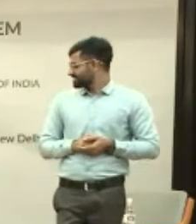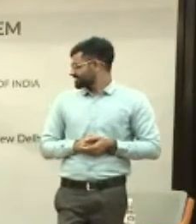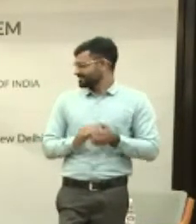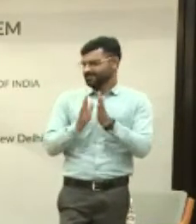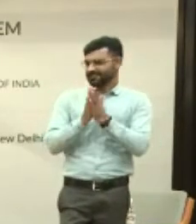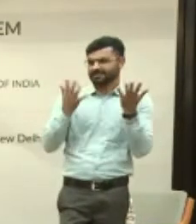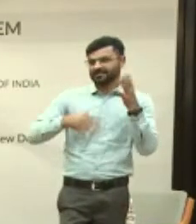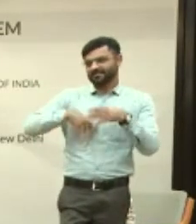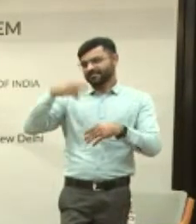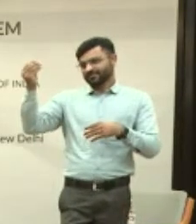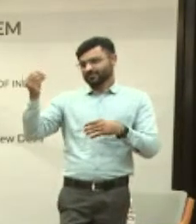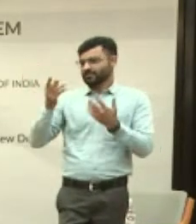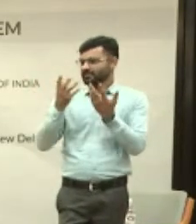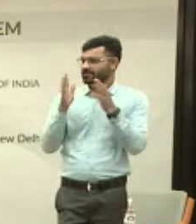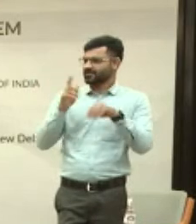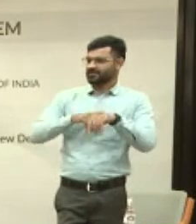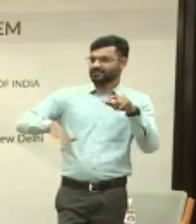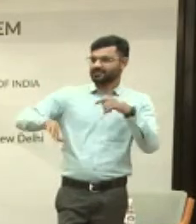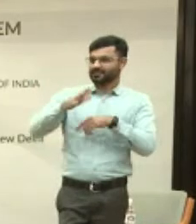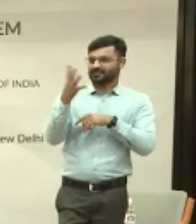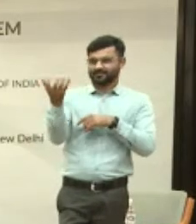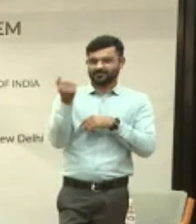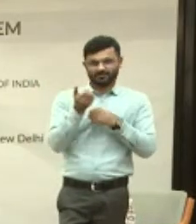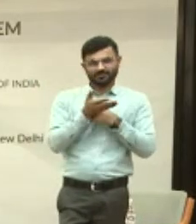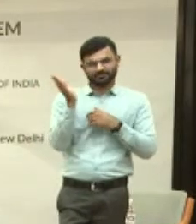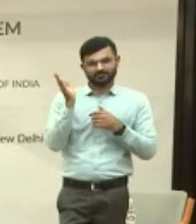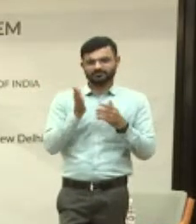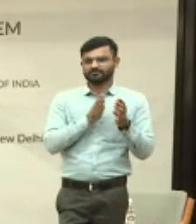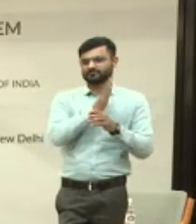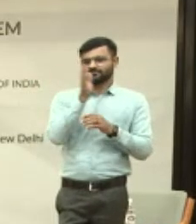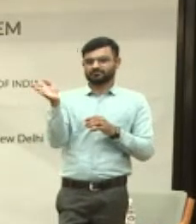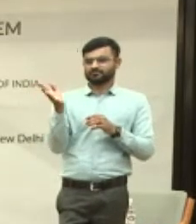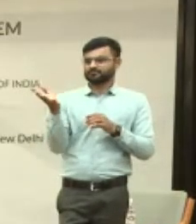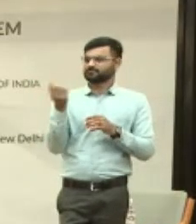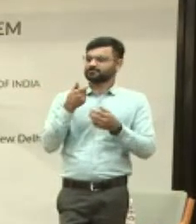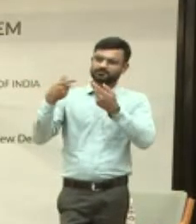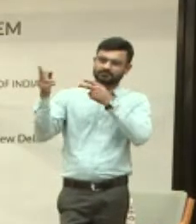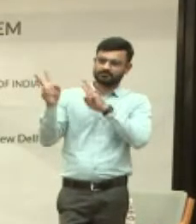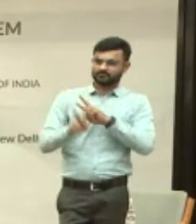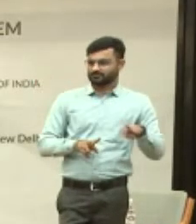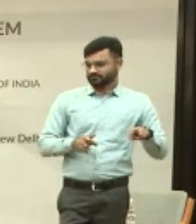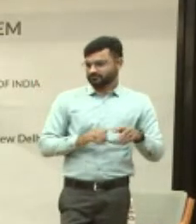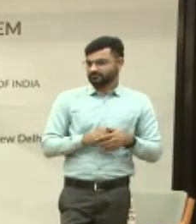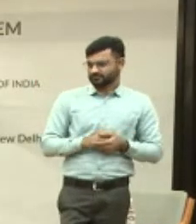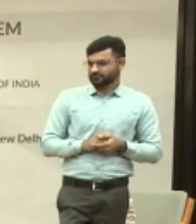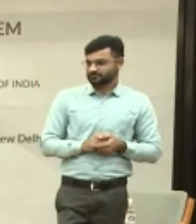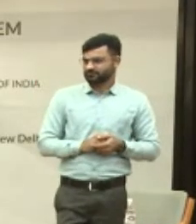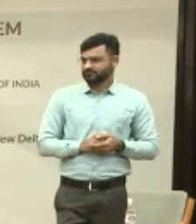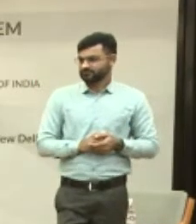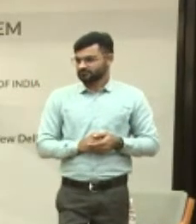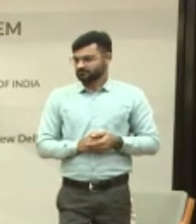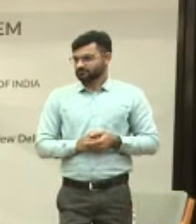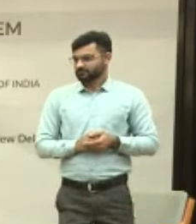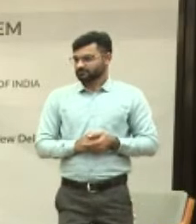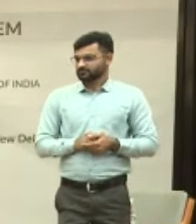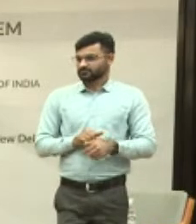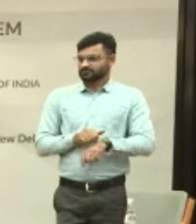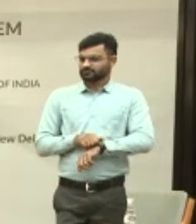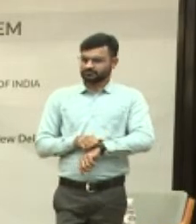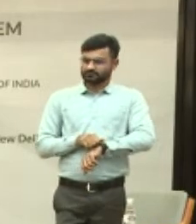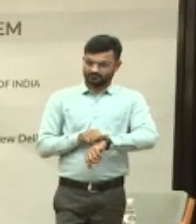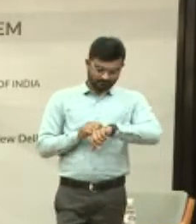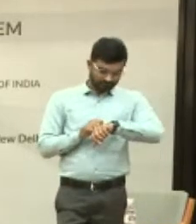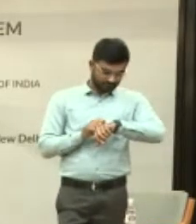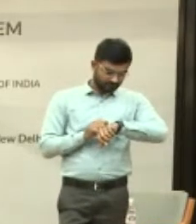available outside for anyone who wants to purchase. We'll go there and then come forward. One right at the back. And then there will be